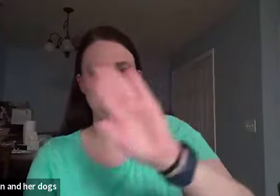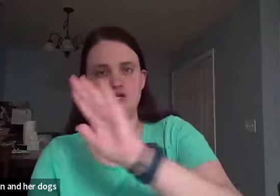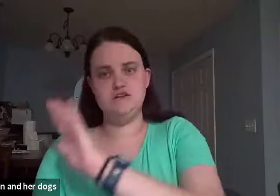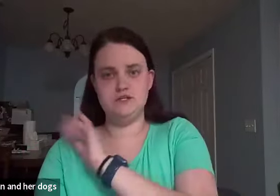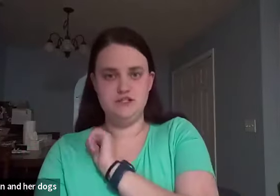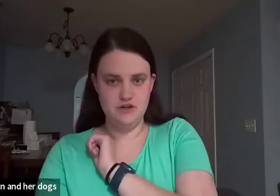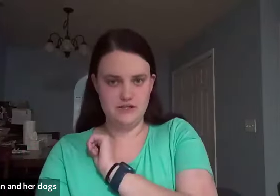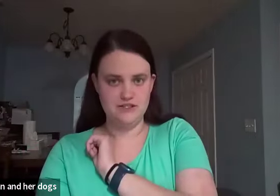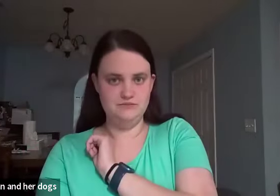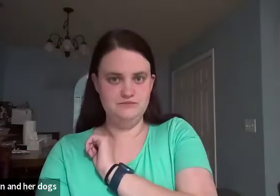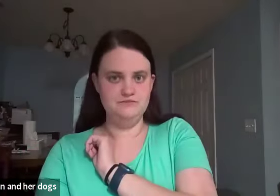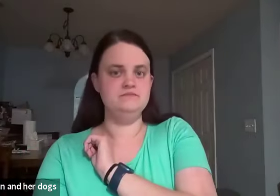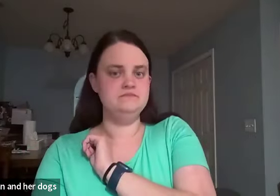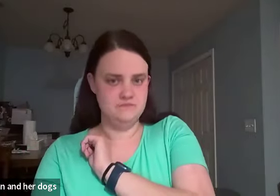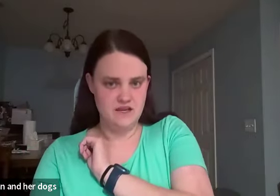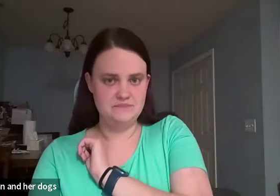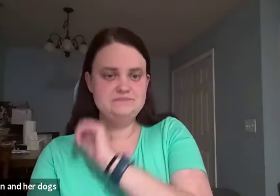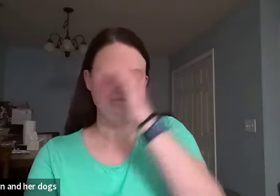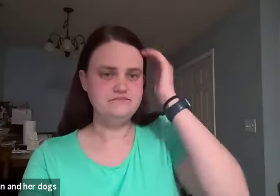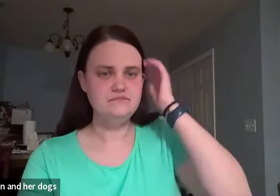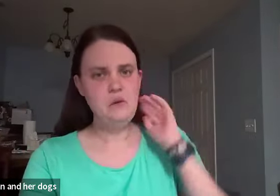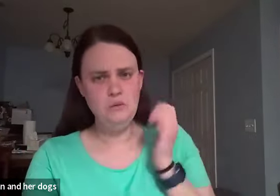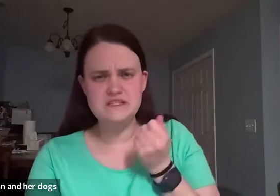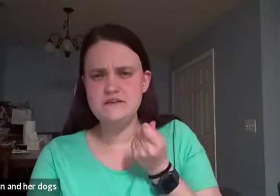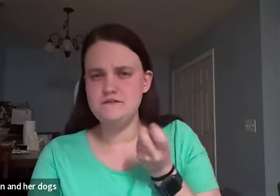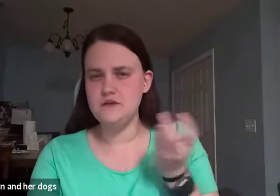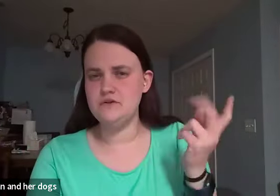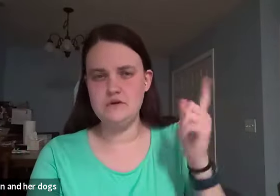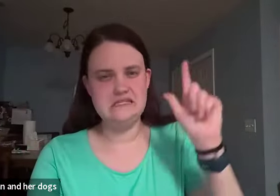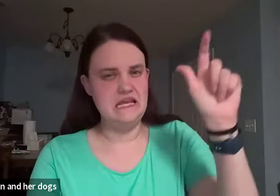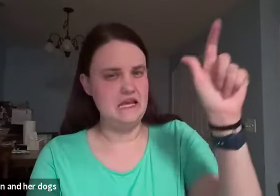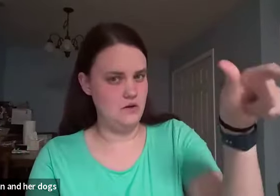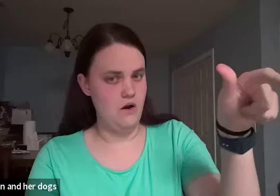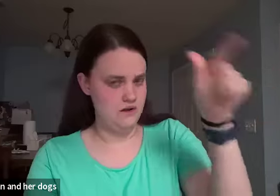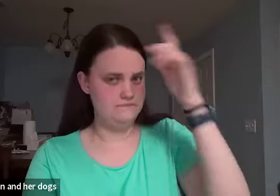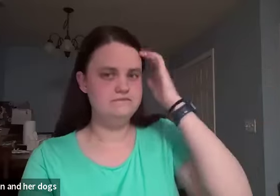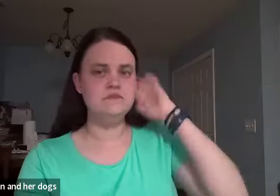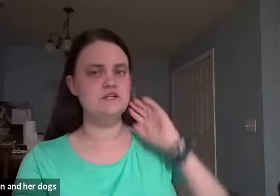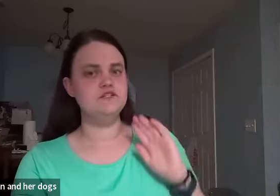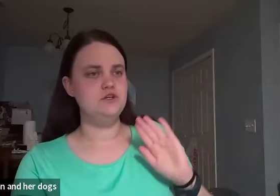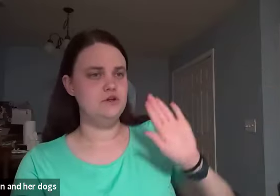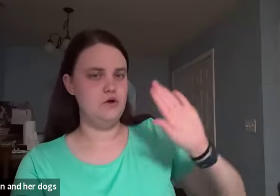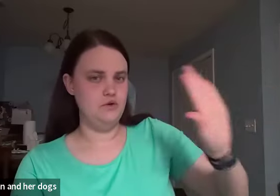the direction of the person you're talking to. Okay, we'll see a few of those later on. So